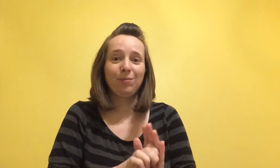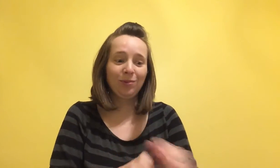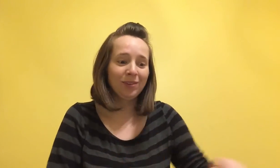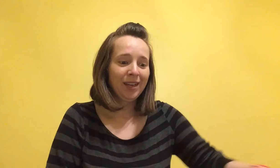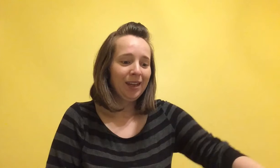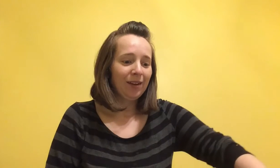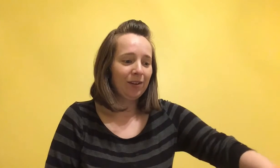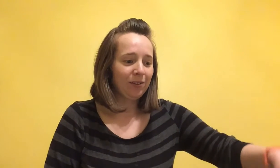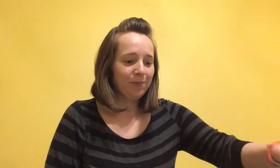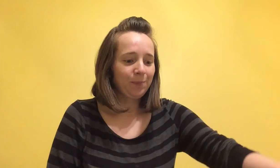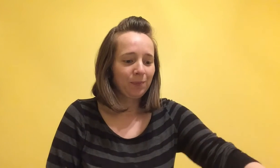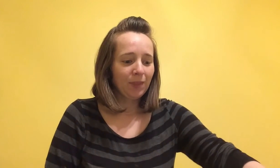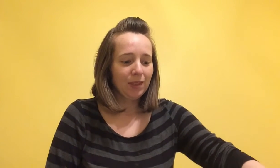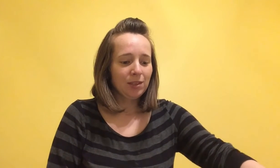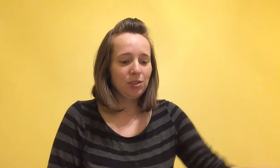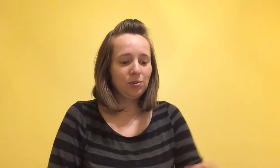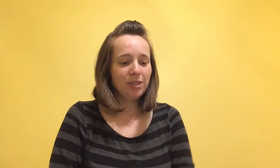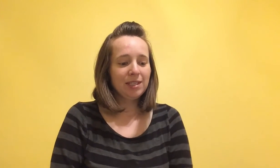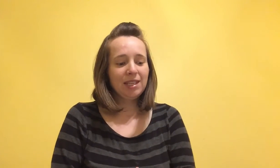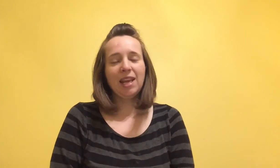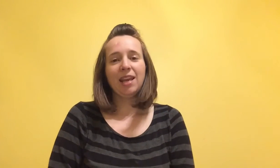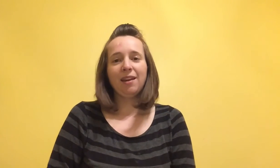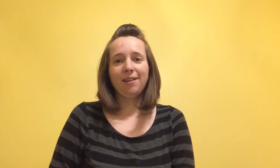example. So you can say,